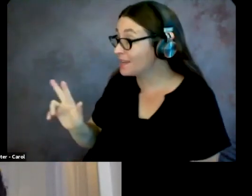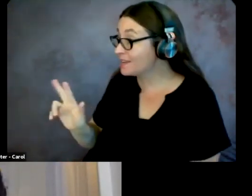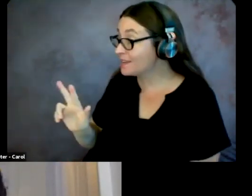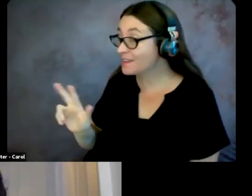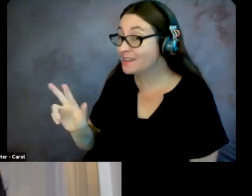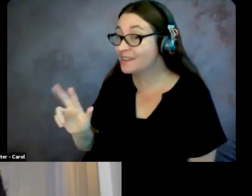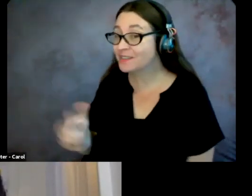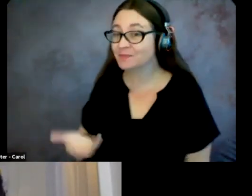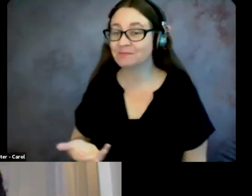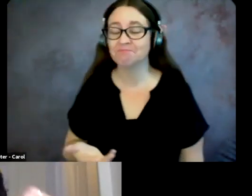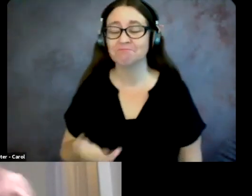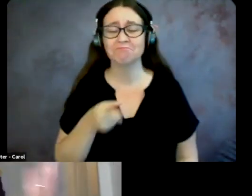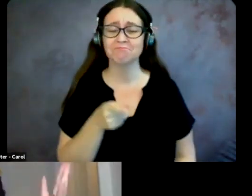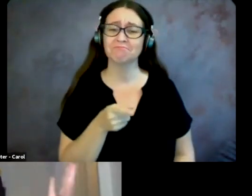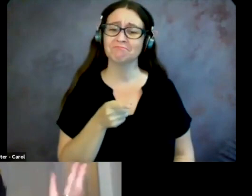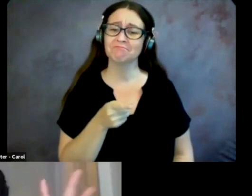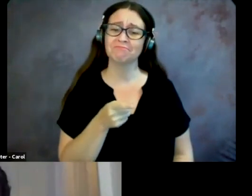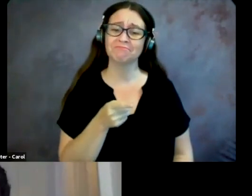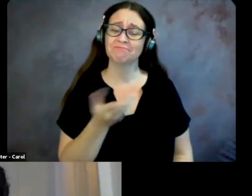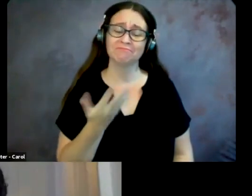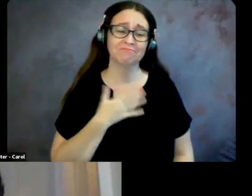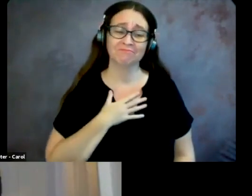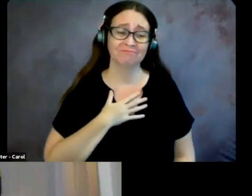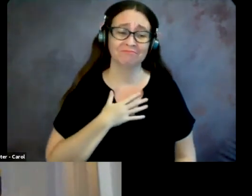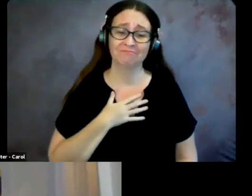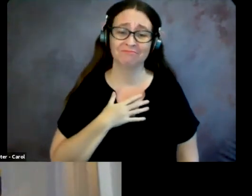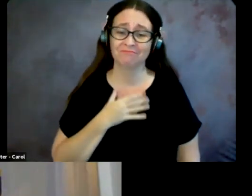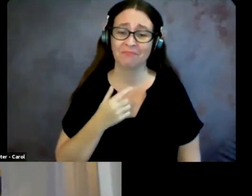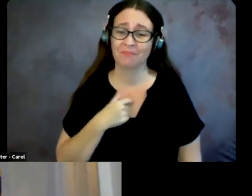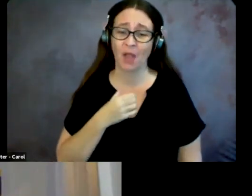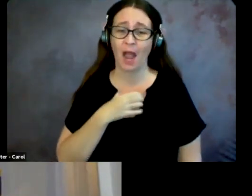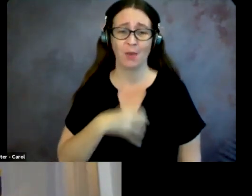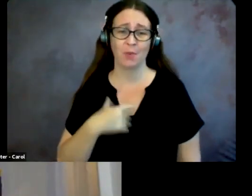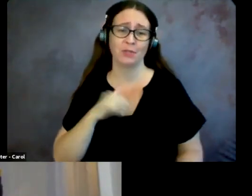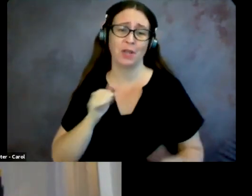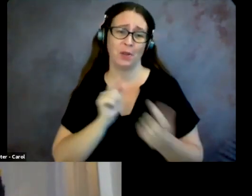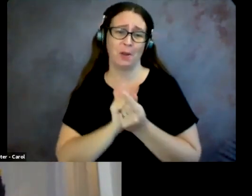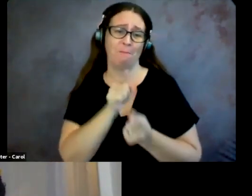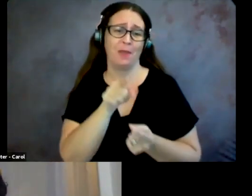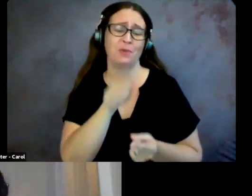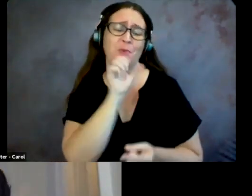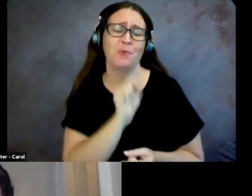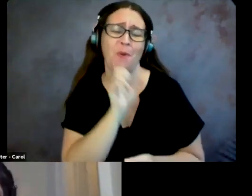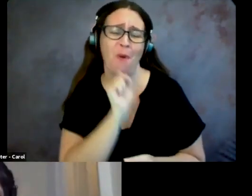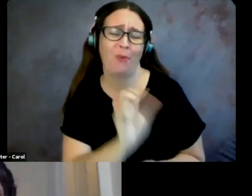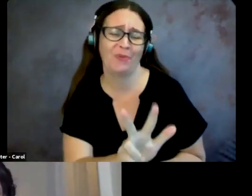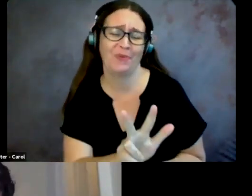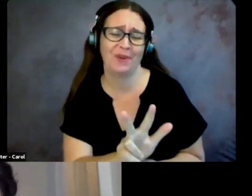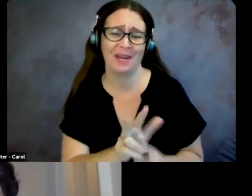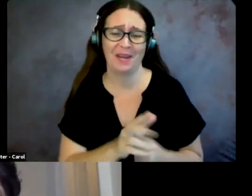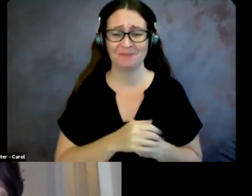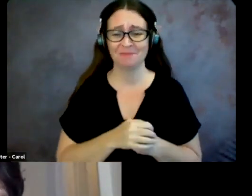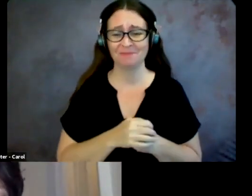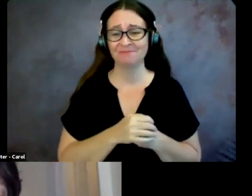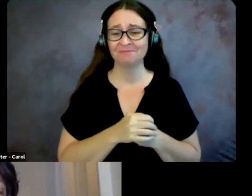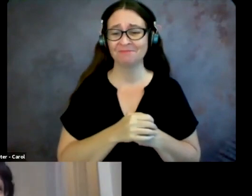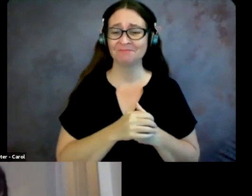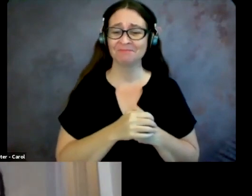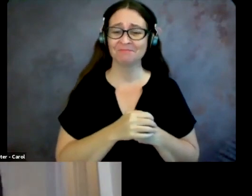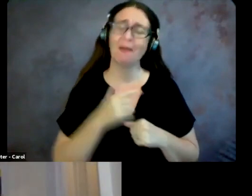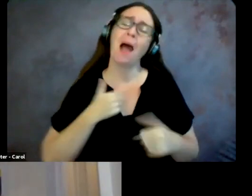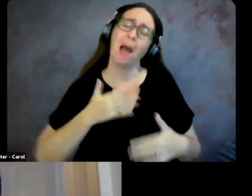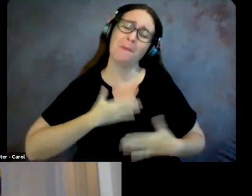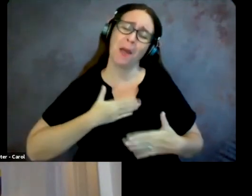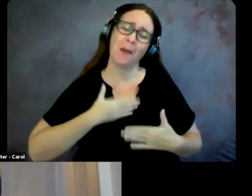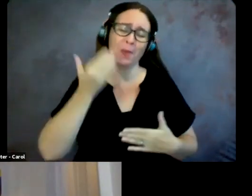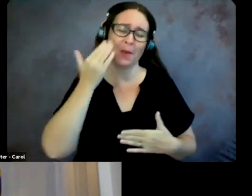You were so, like, I wish I could have met you when you were 3 years old. God, I'm happy I know you now.